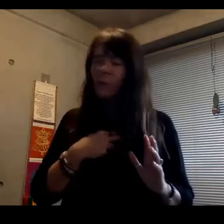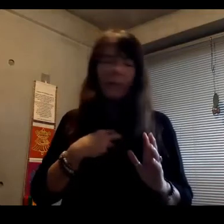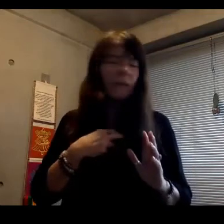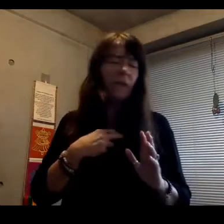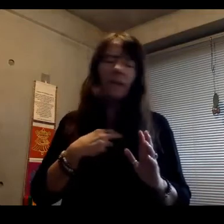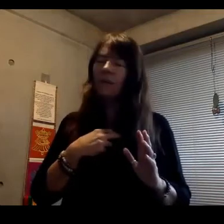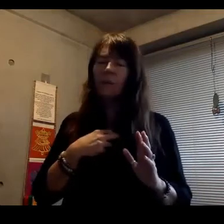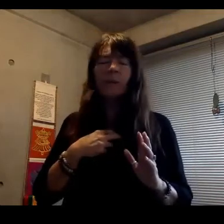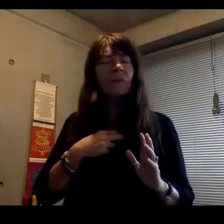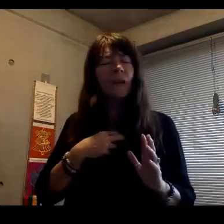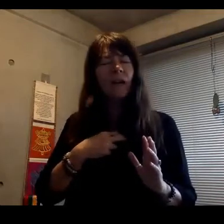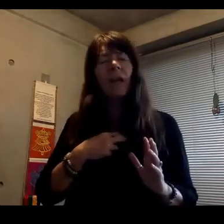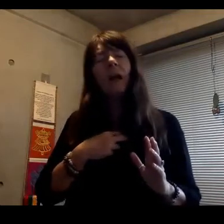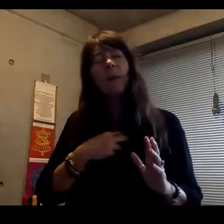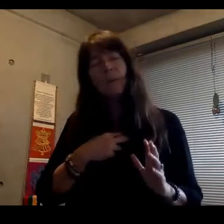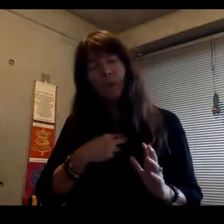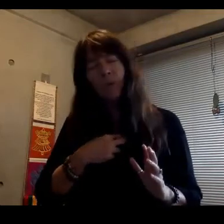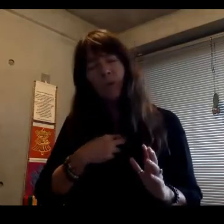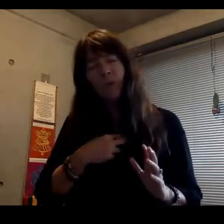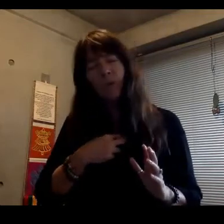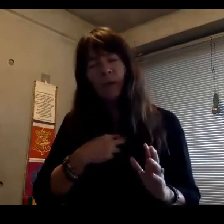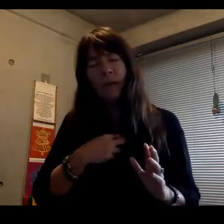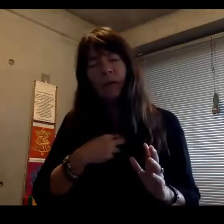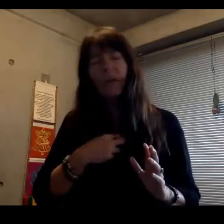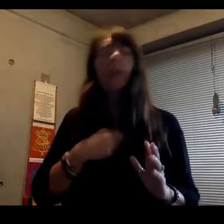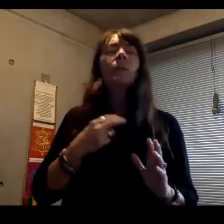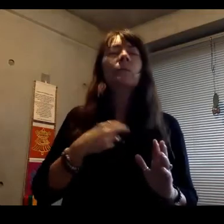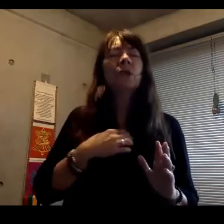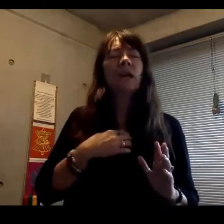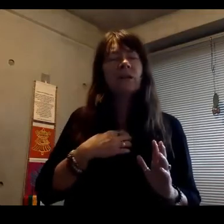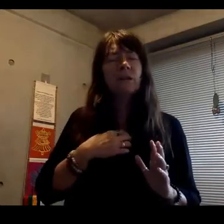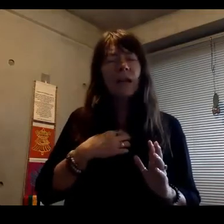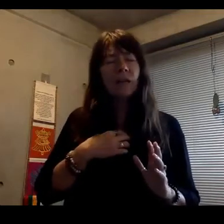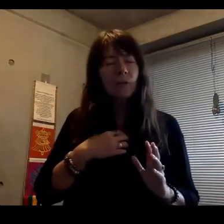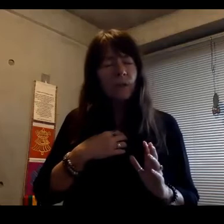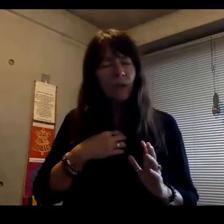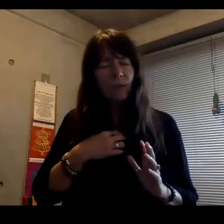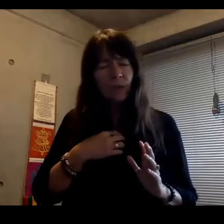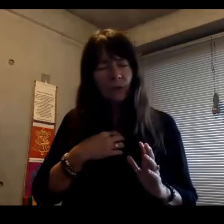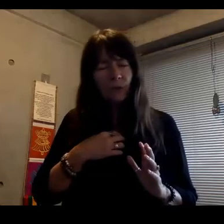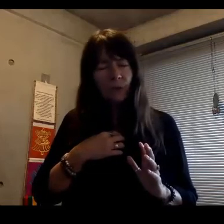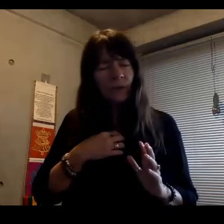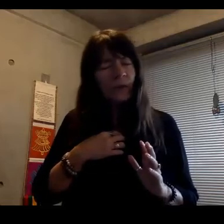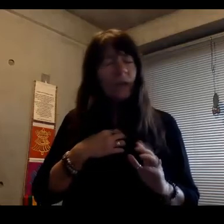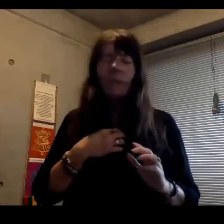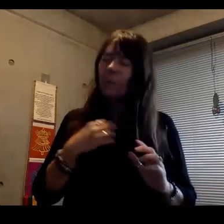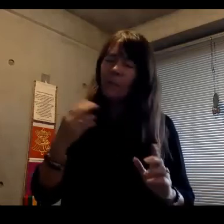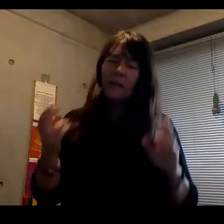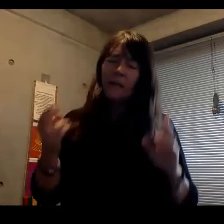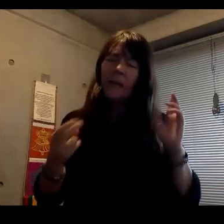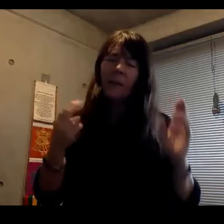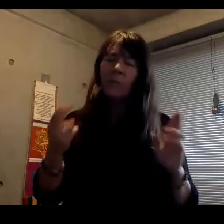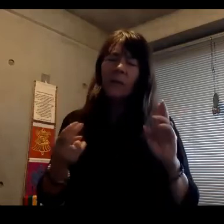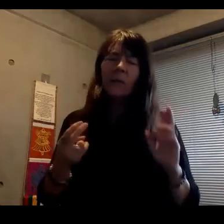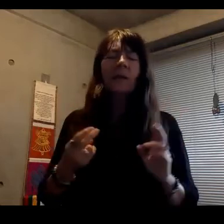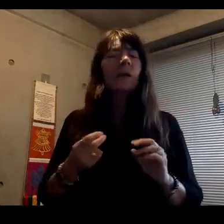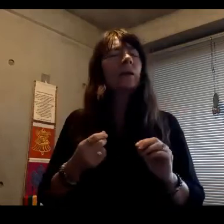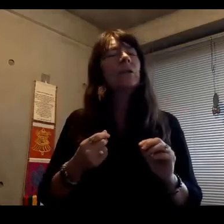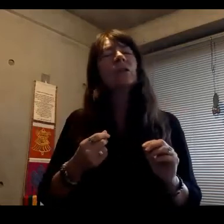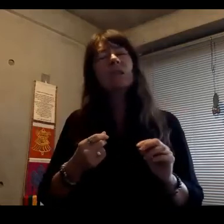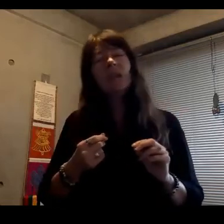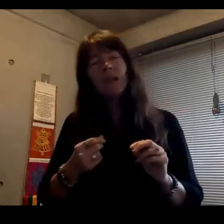Don't believe anything we say about the universe of love. Check inside of you and see if it's true. For many have